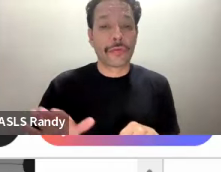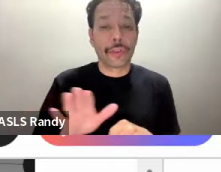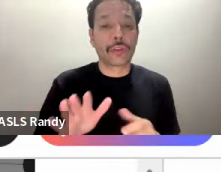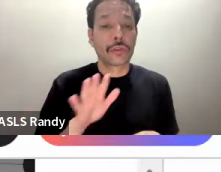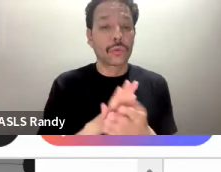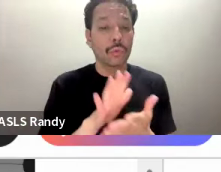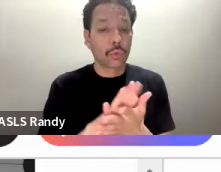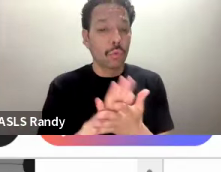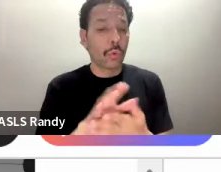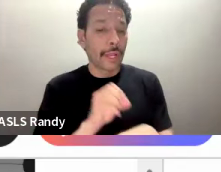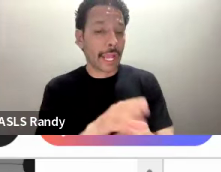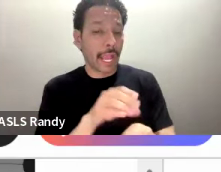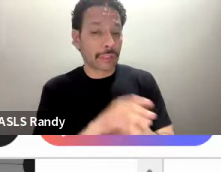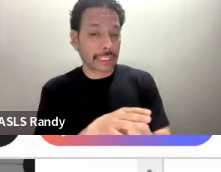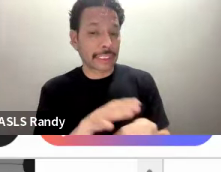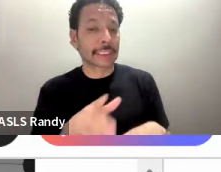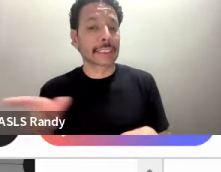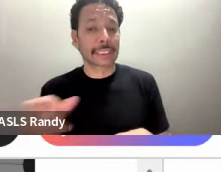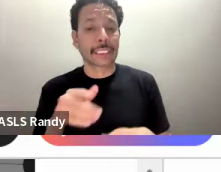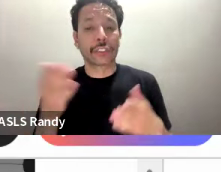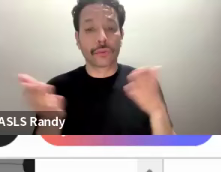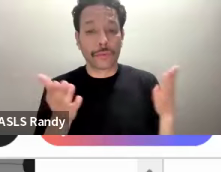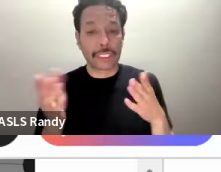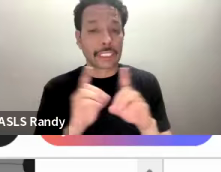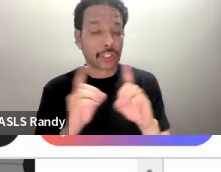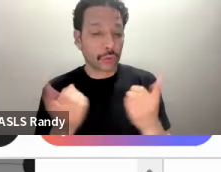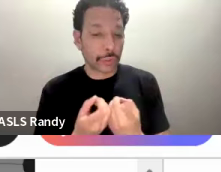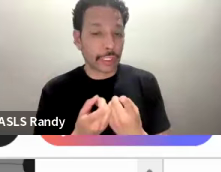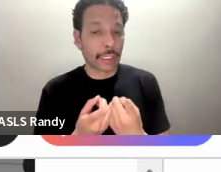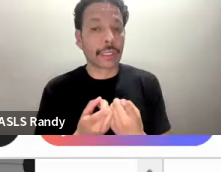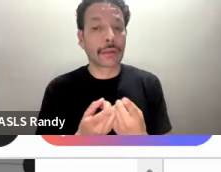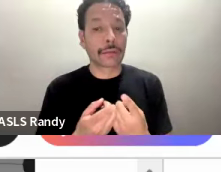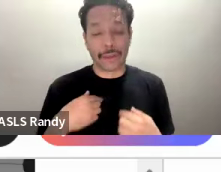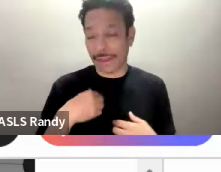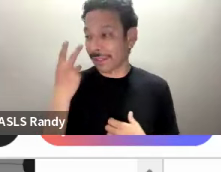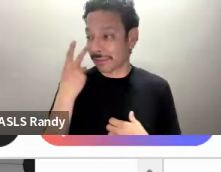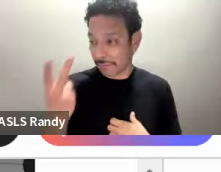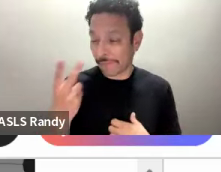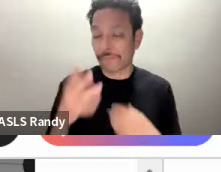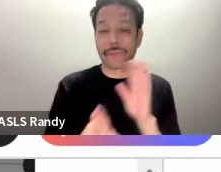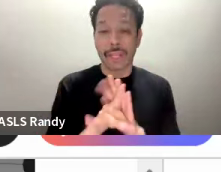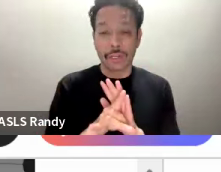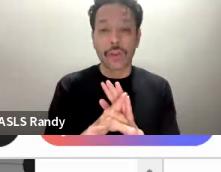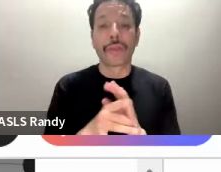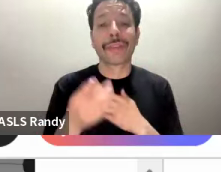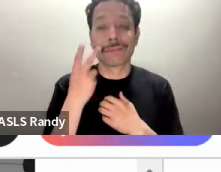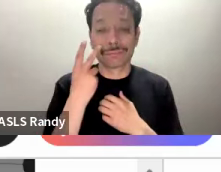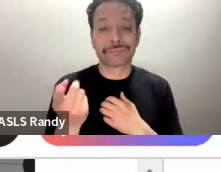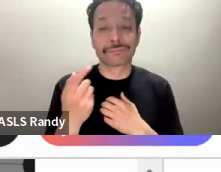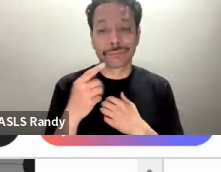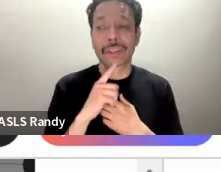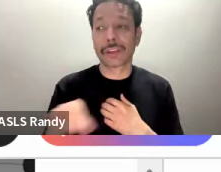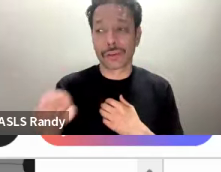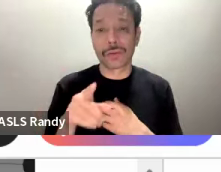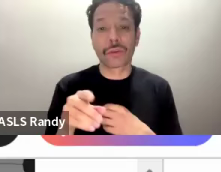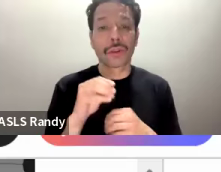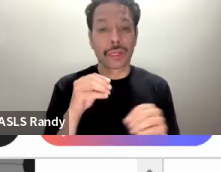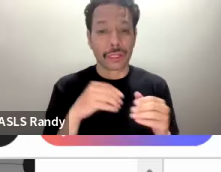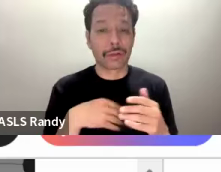counseling services in their district, and forwarded. And I found out, I was thanked, and I found out that they actually are rolling